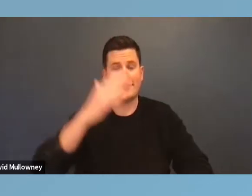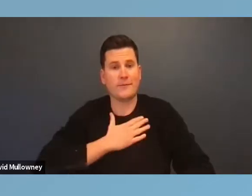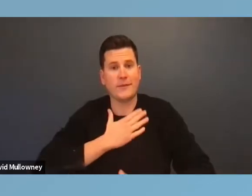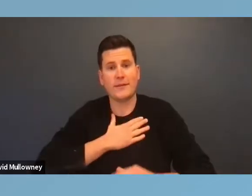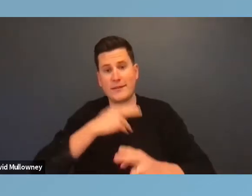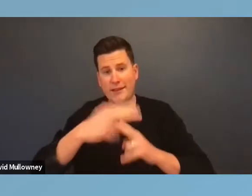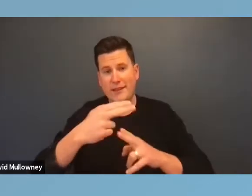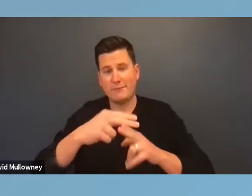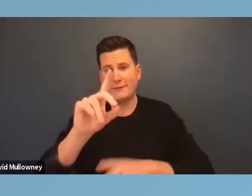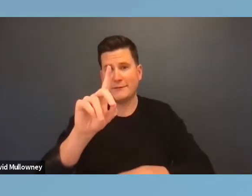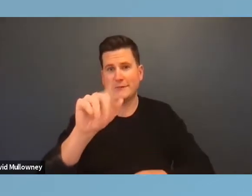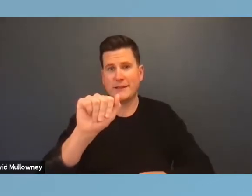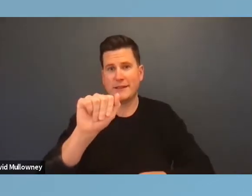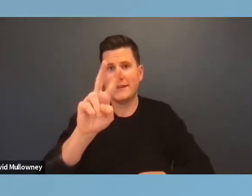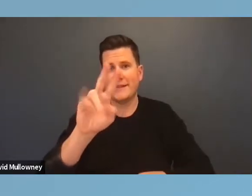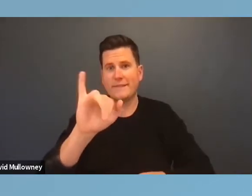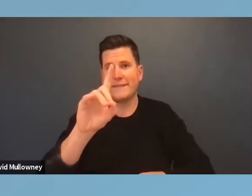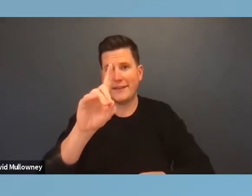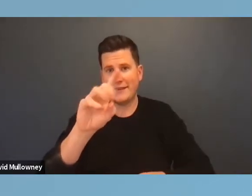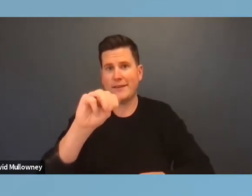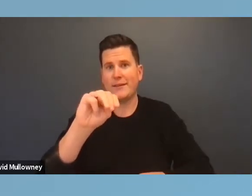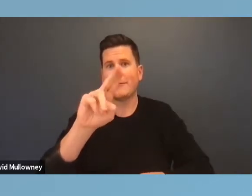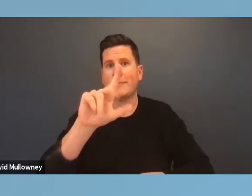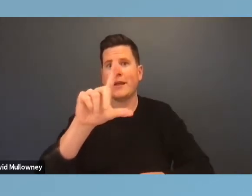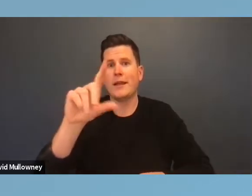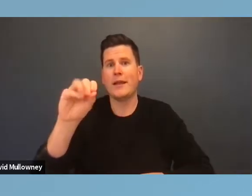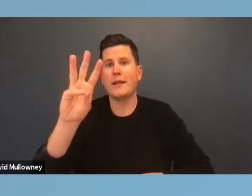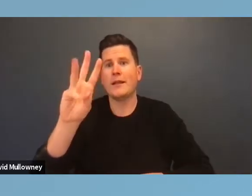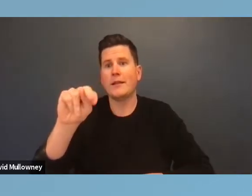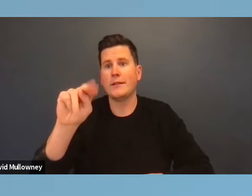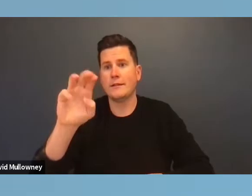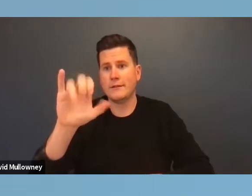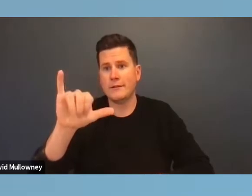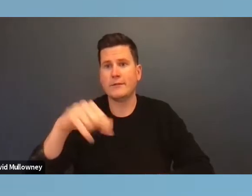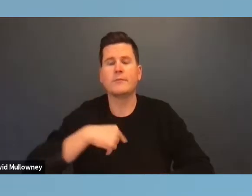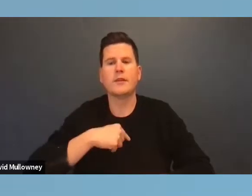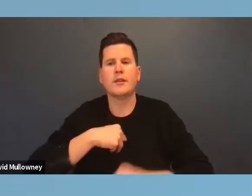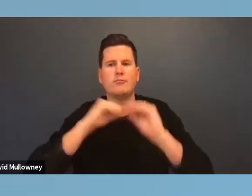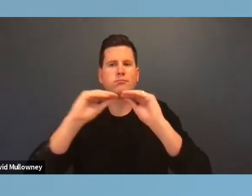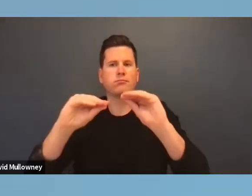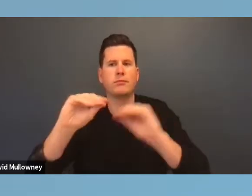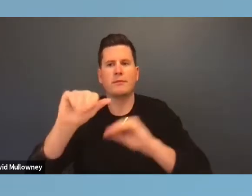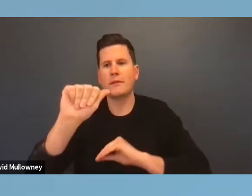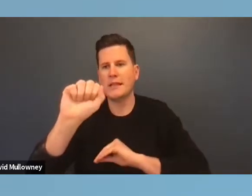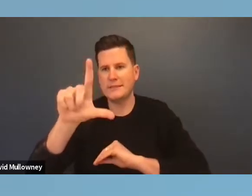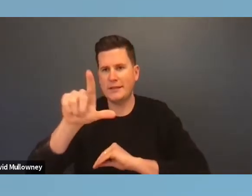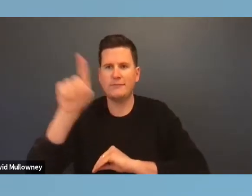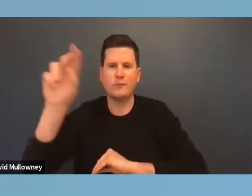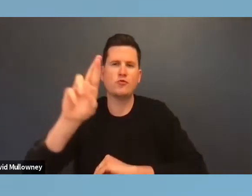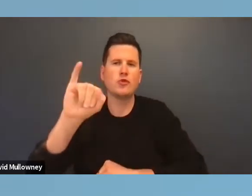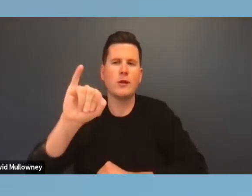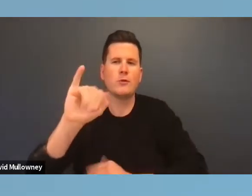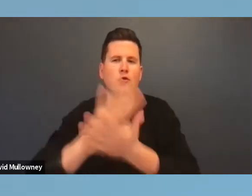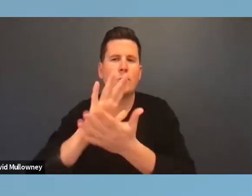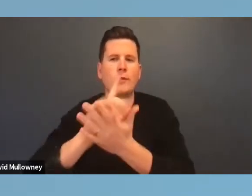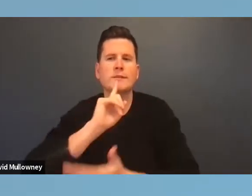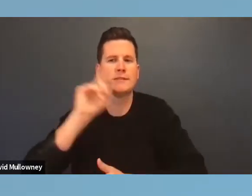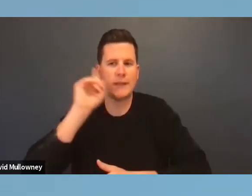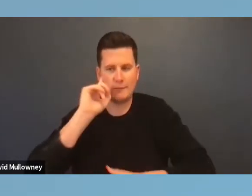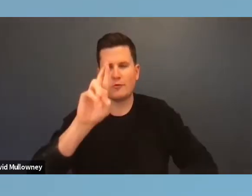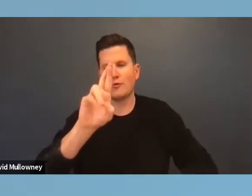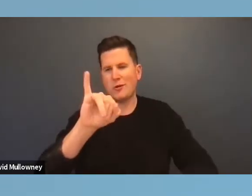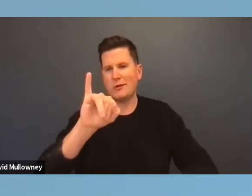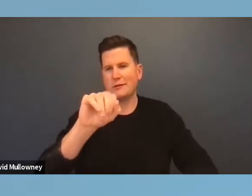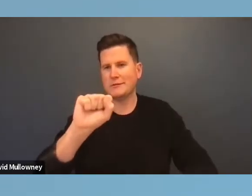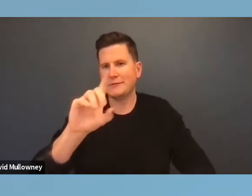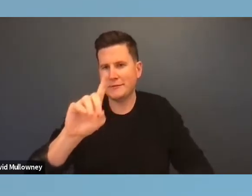Hello, my name is David Mullowney. I teach ASL at the Rhode Island School for the